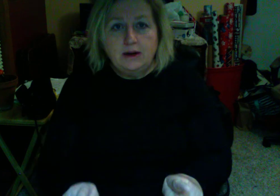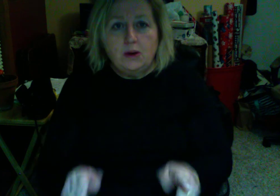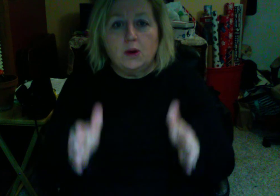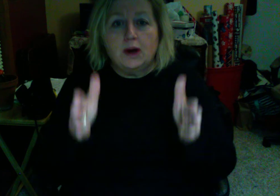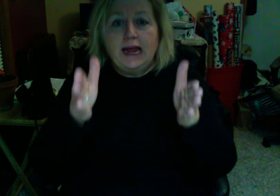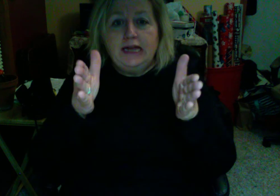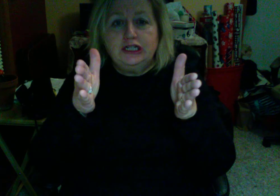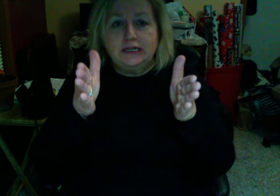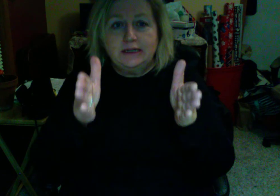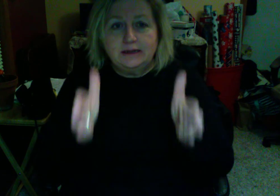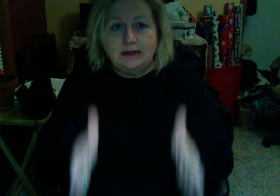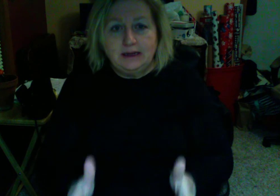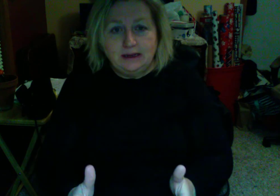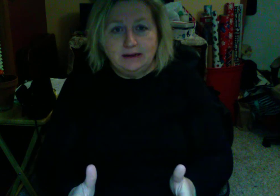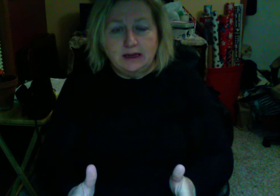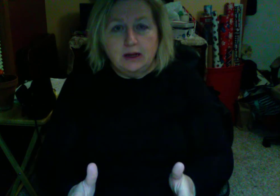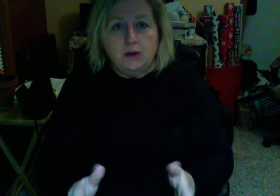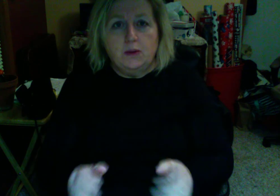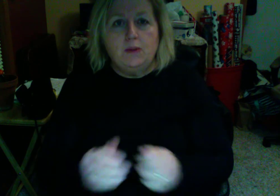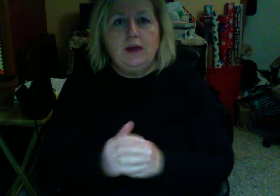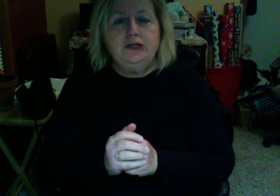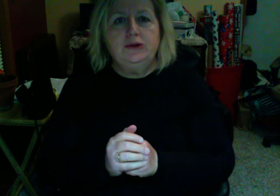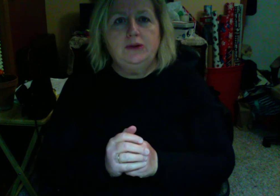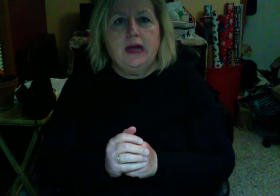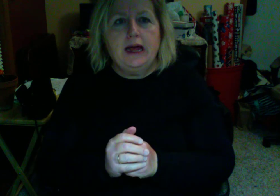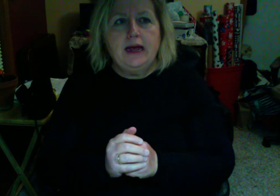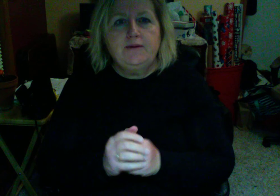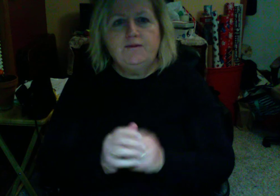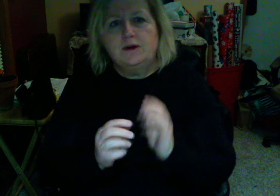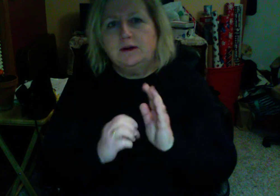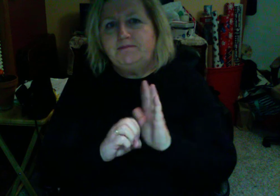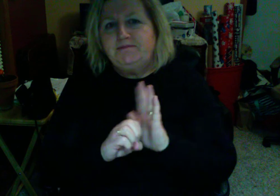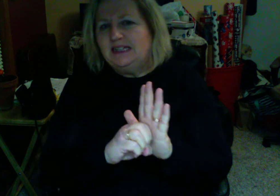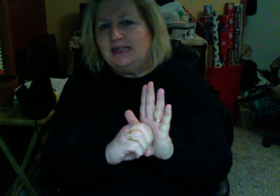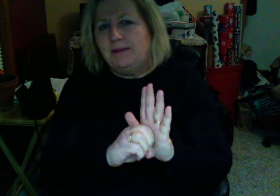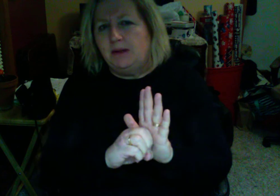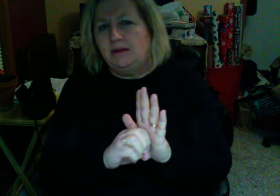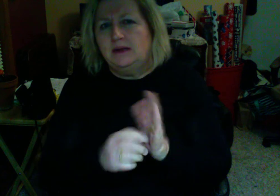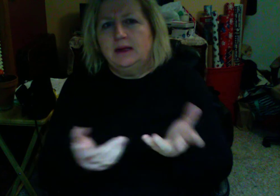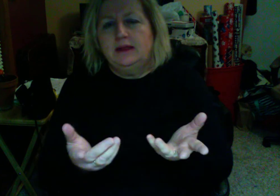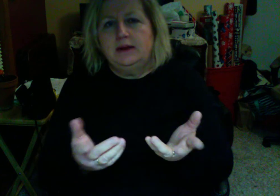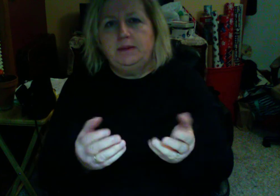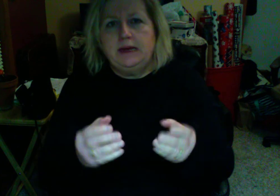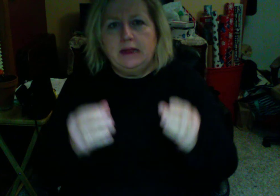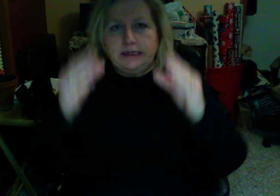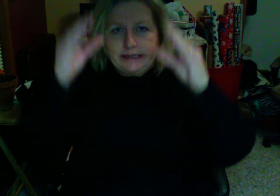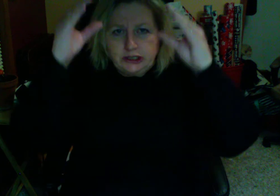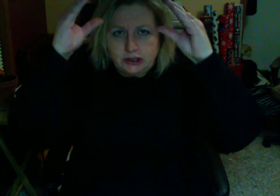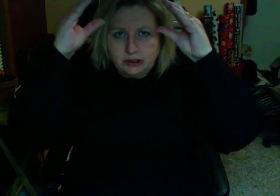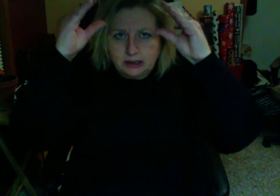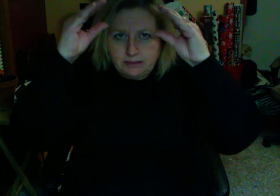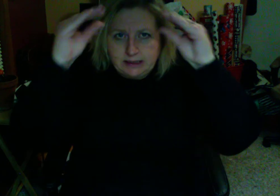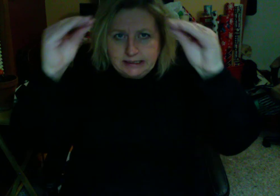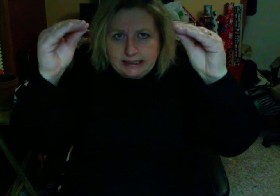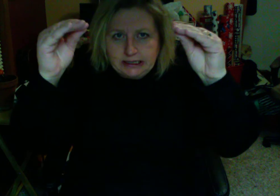or agent. When we do, like, for example, there'd be like teacher, be